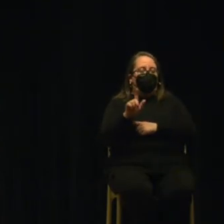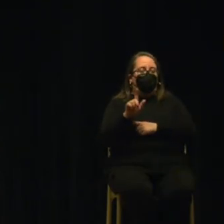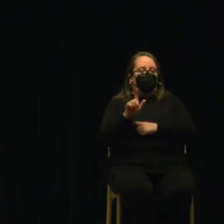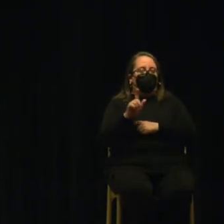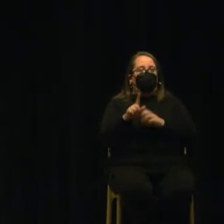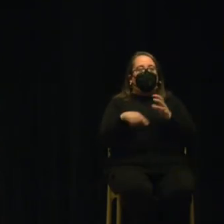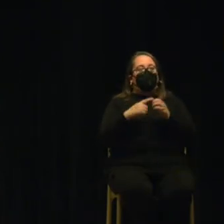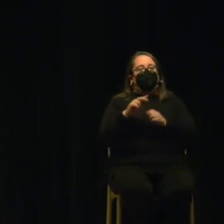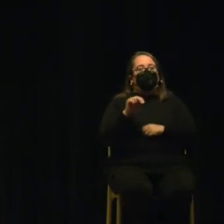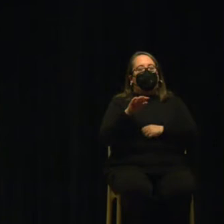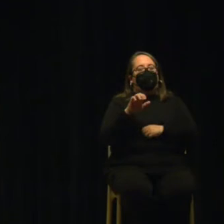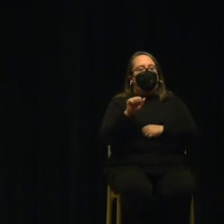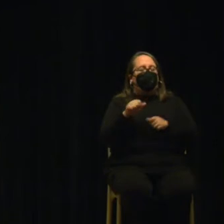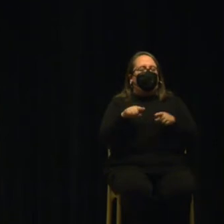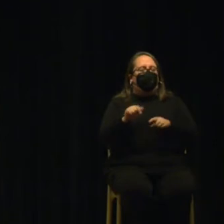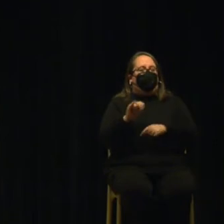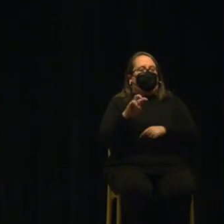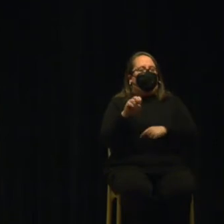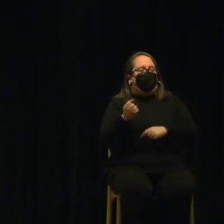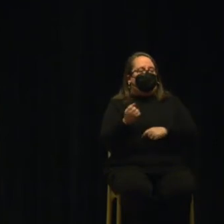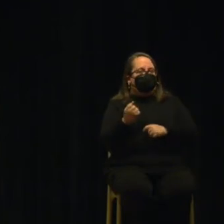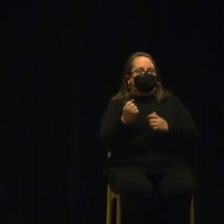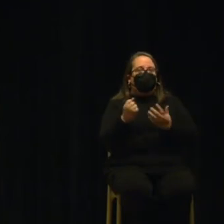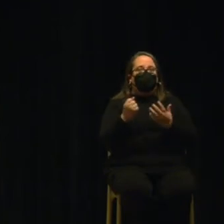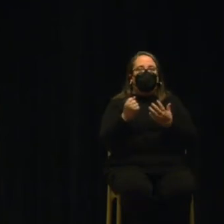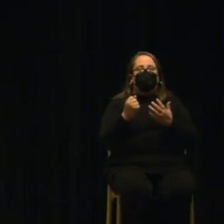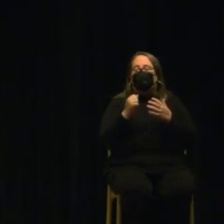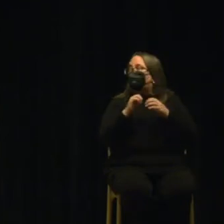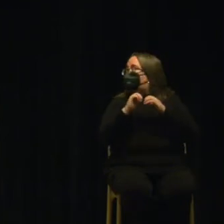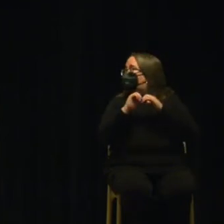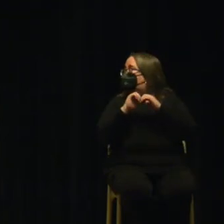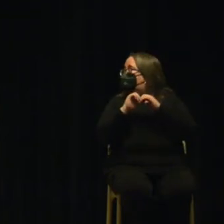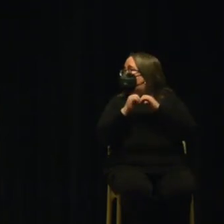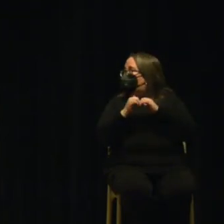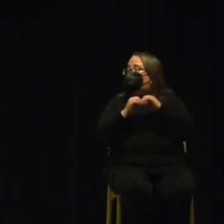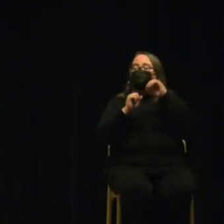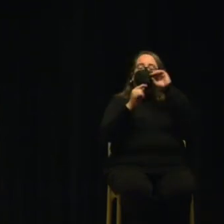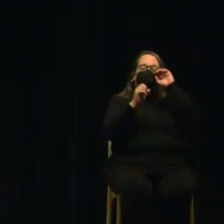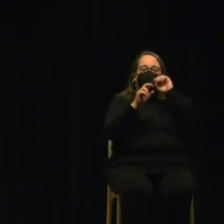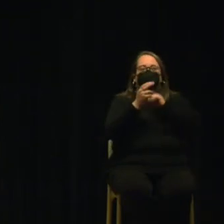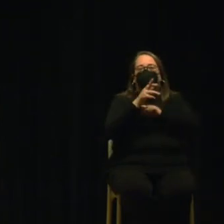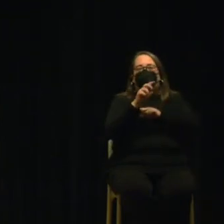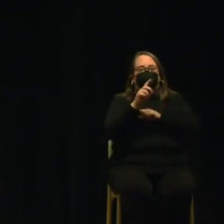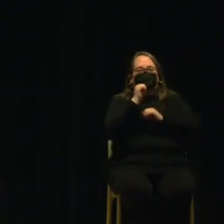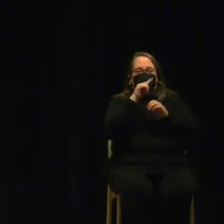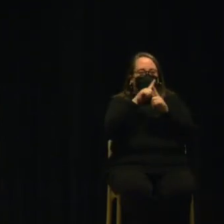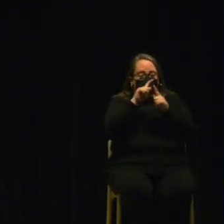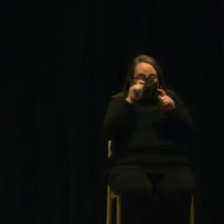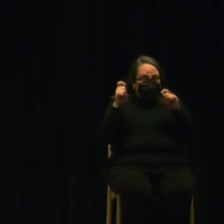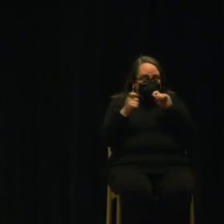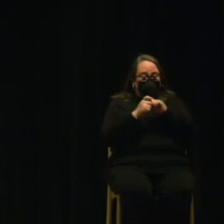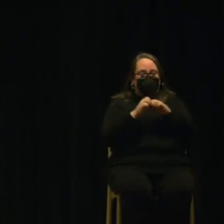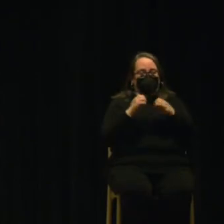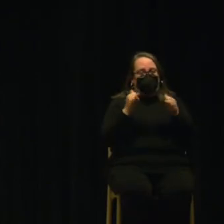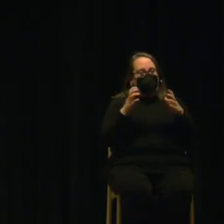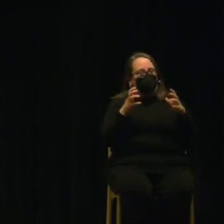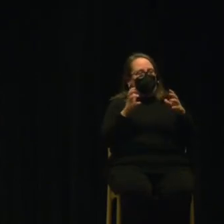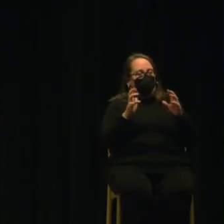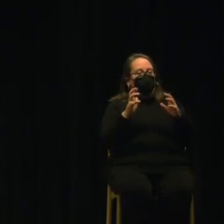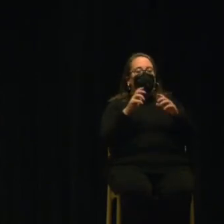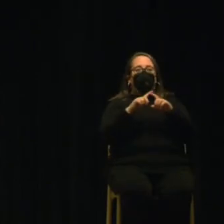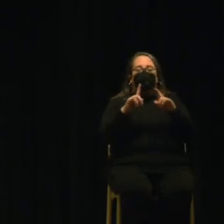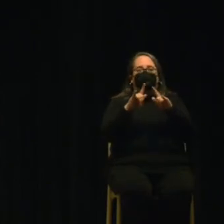about the NBA during the 1970s and how players like Kareem Abdul-Jabbar and Spencer Haywood didn't just change the way the game was played, but